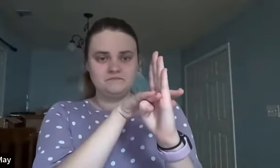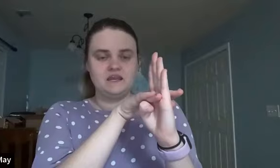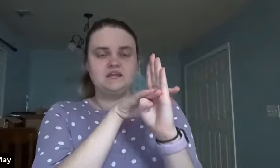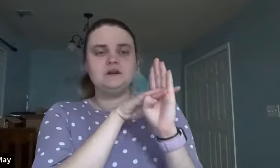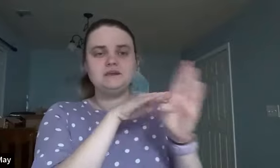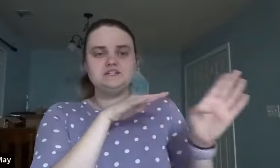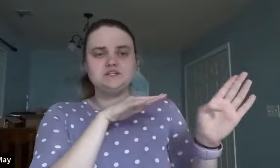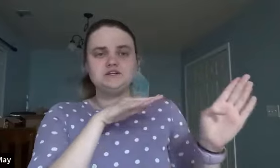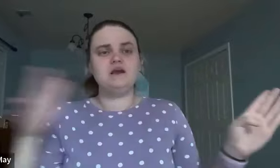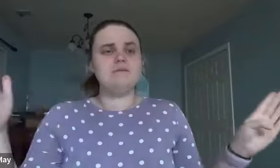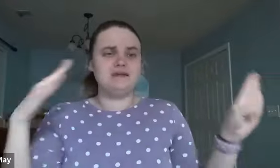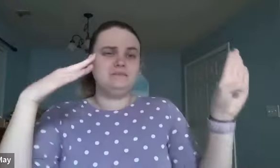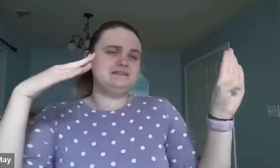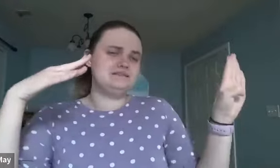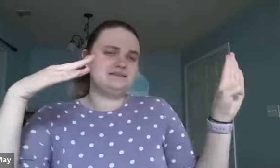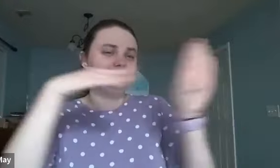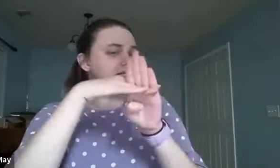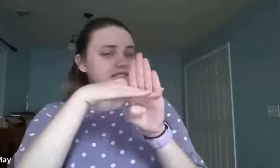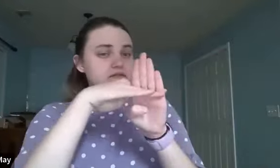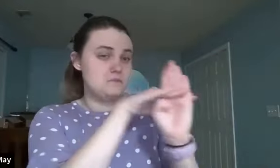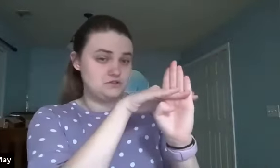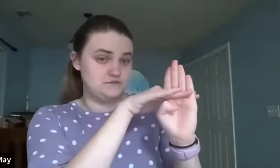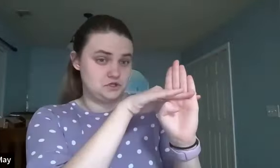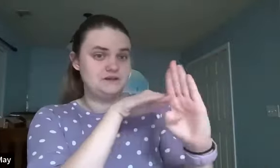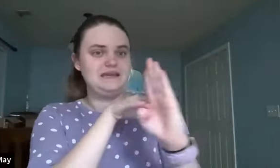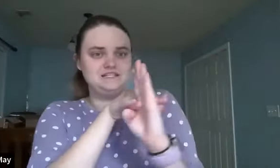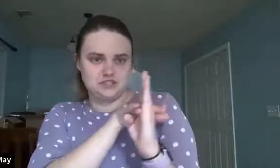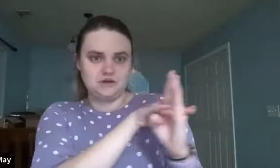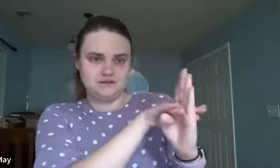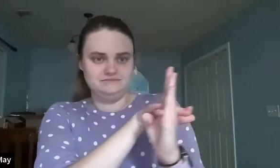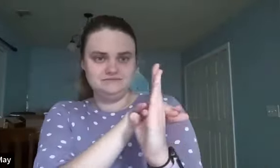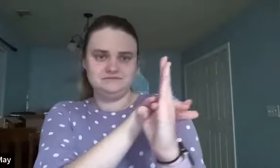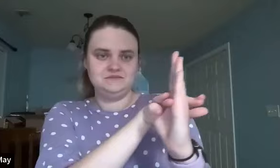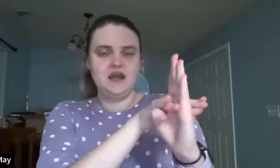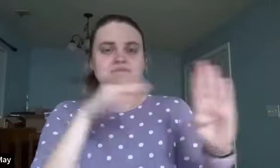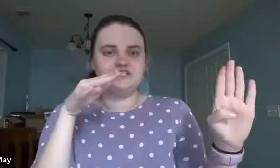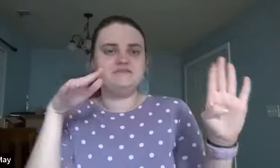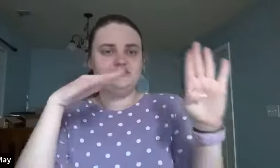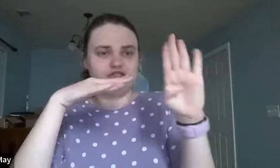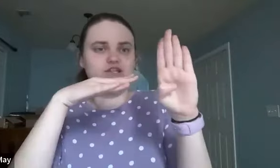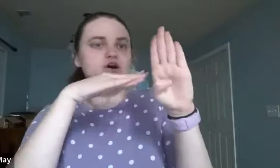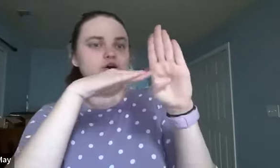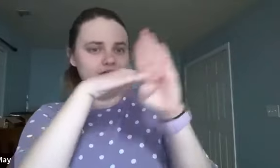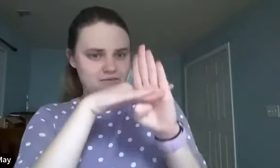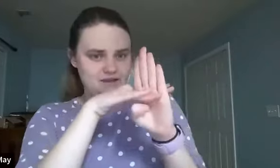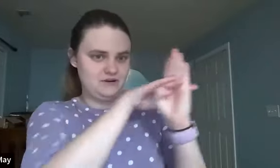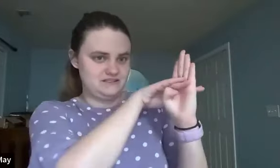And you want to make sure you're not making it's because this is not the motion for shark. It's shark. I'm just giving you the slow down by process.